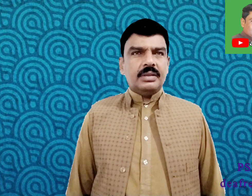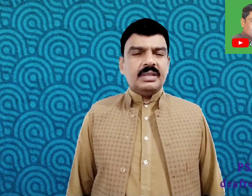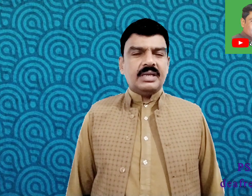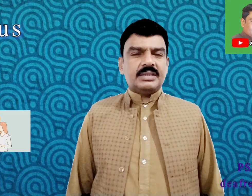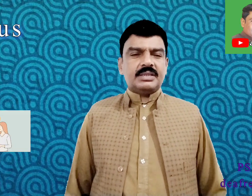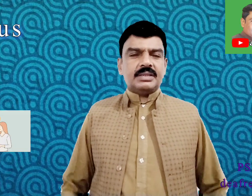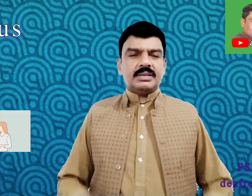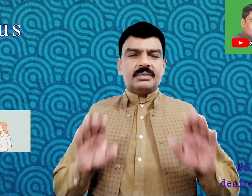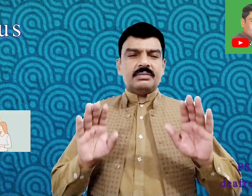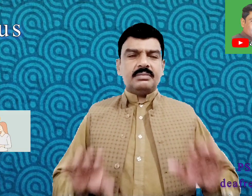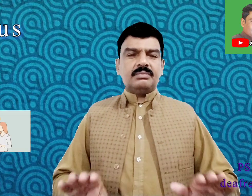10,